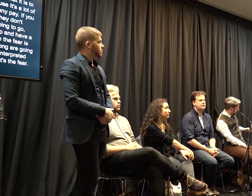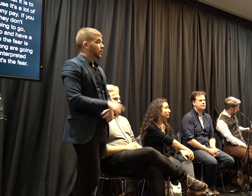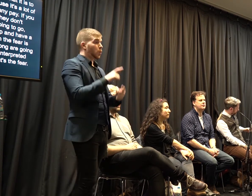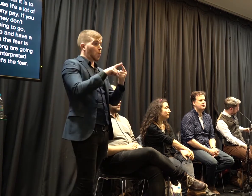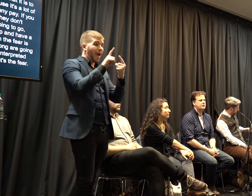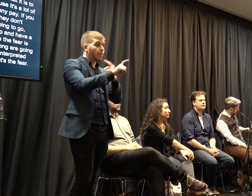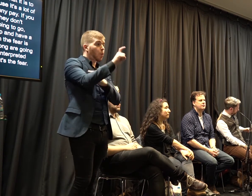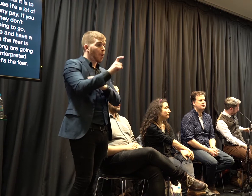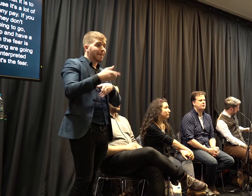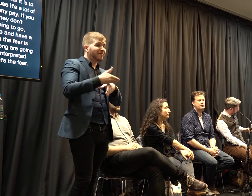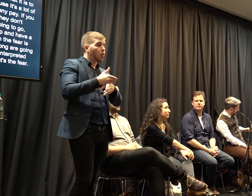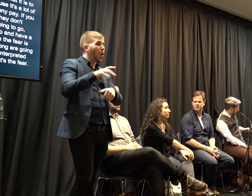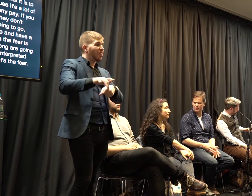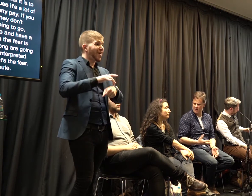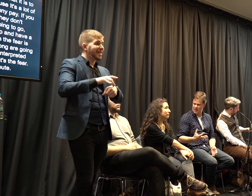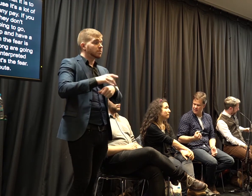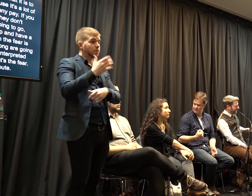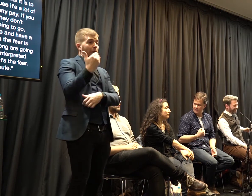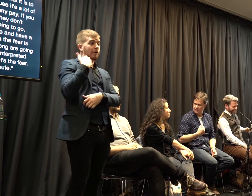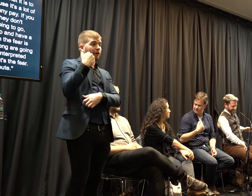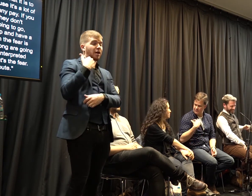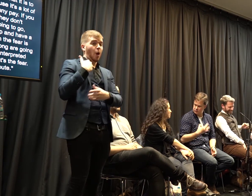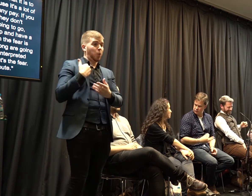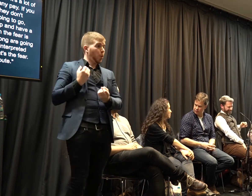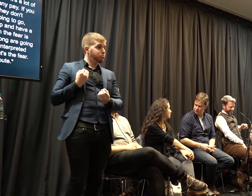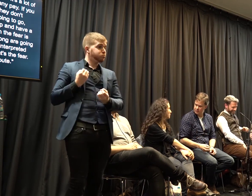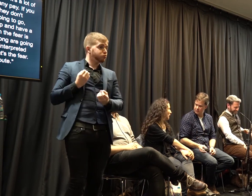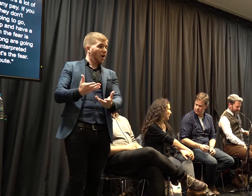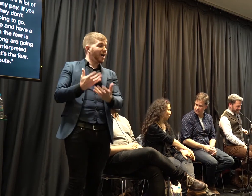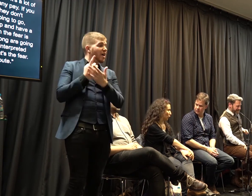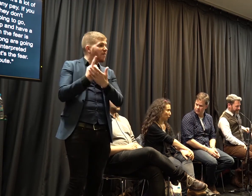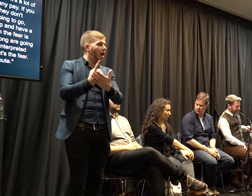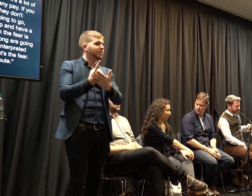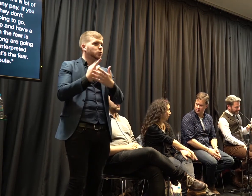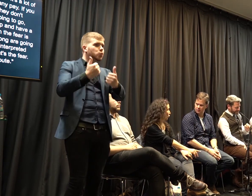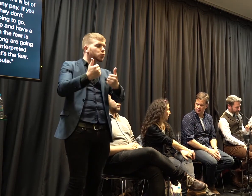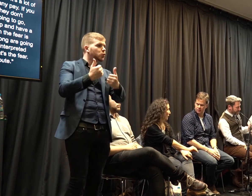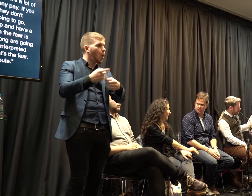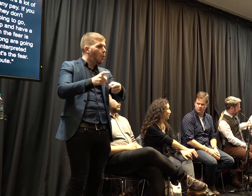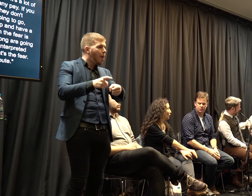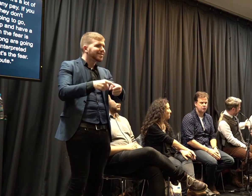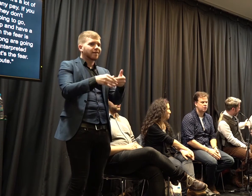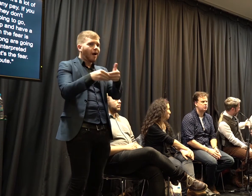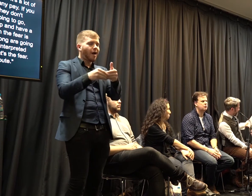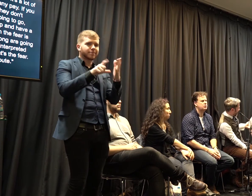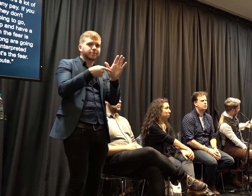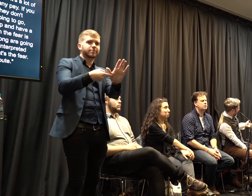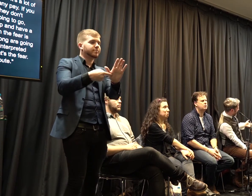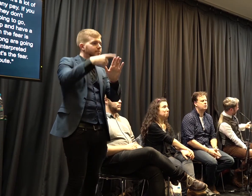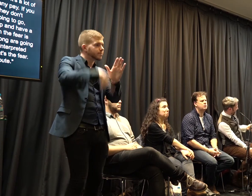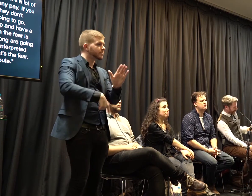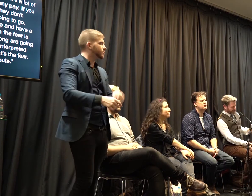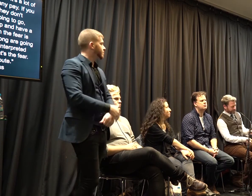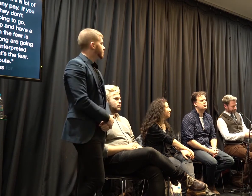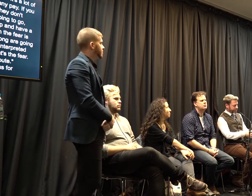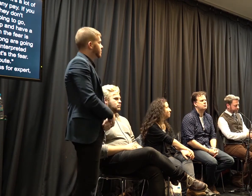before, theatres need to come to us because we'll give them this kind of advice, quality guidance. Excellent. Thank you. I think you had something on the back of